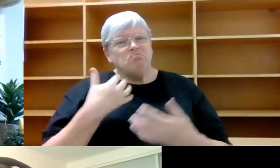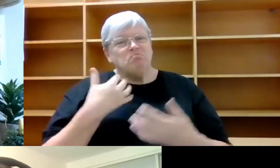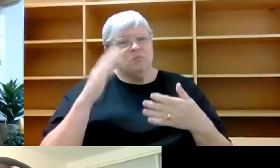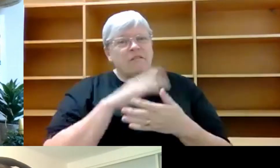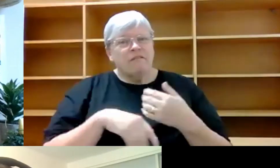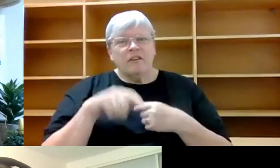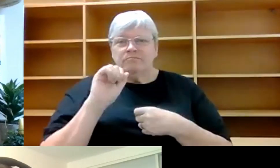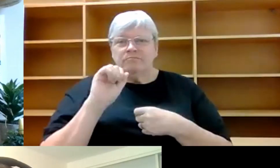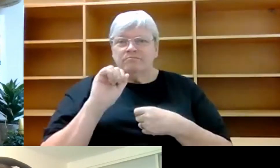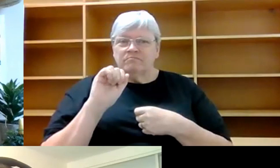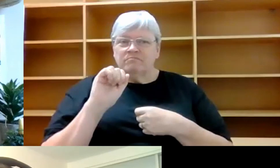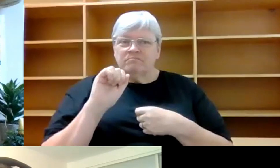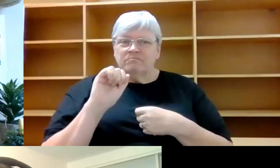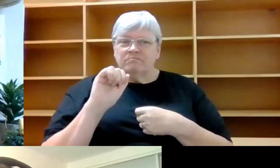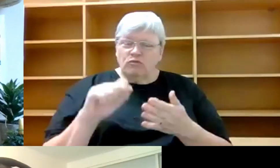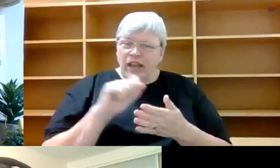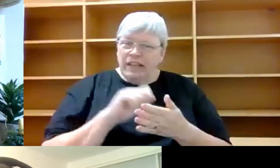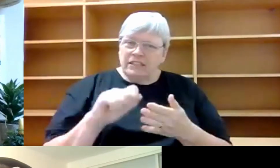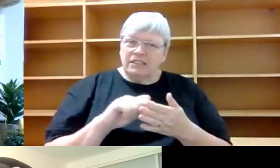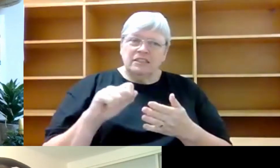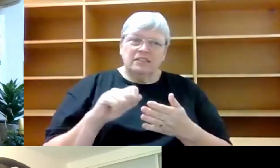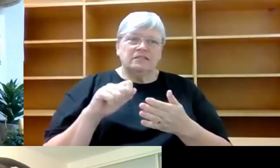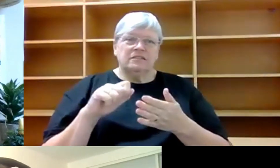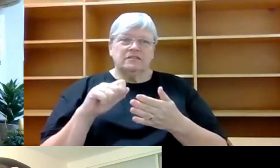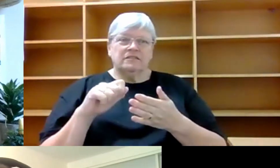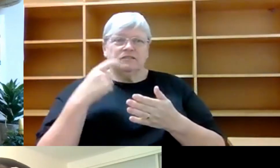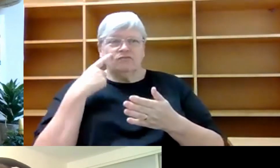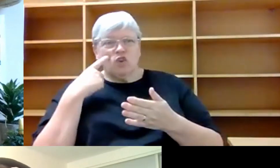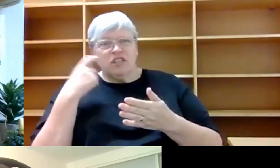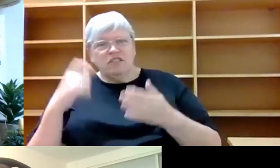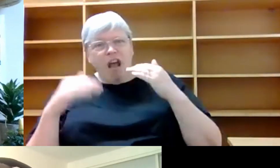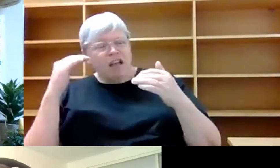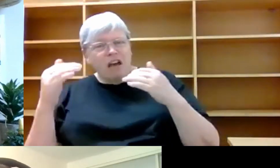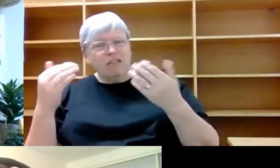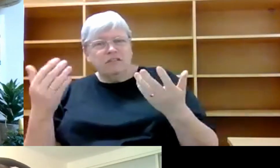kind of writing young adult, or which direction that came from. So